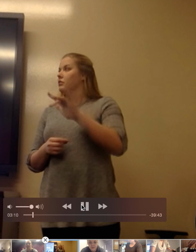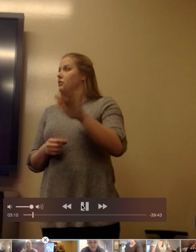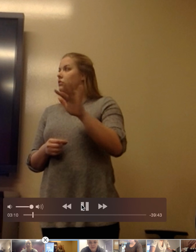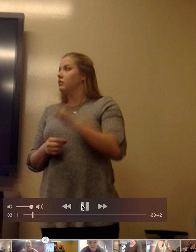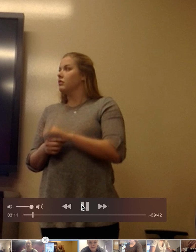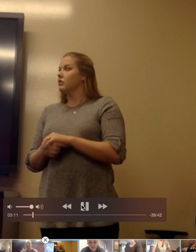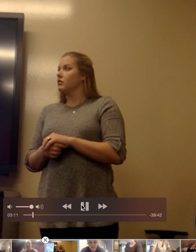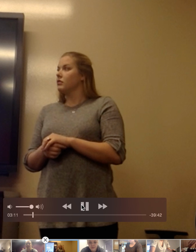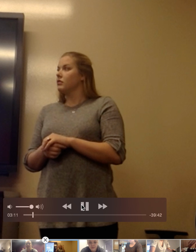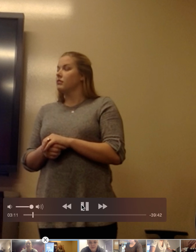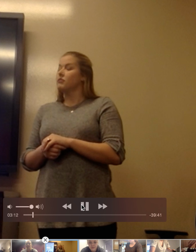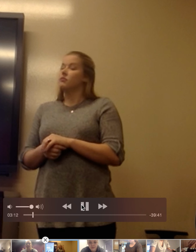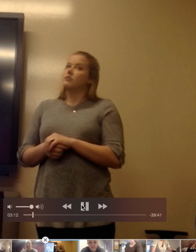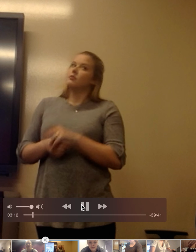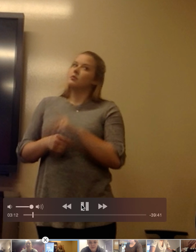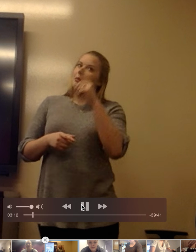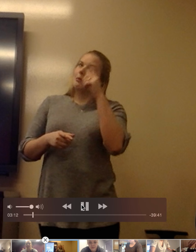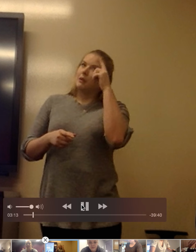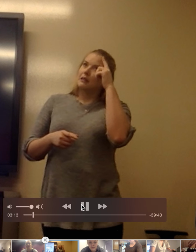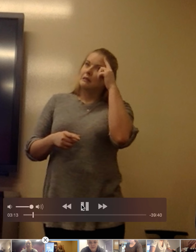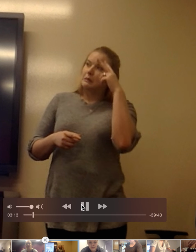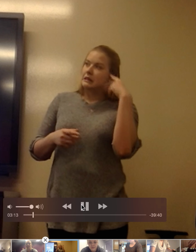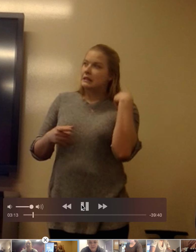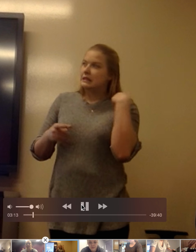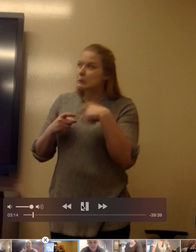He wanted to learn about finger spelling.